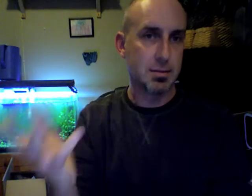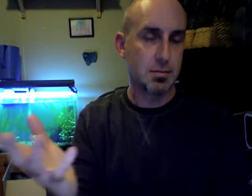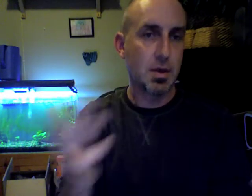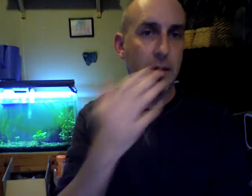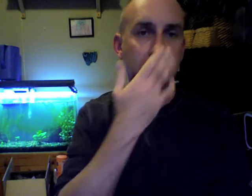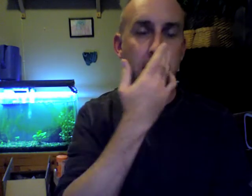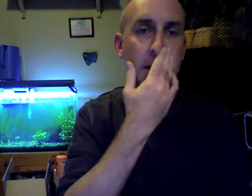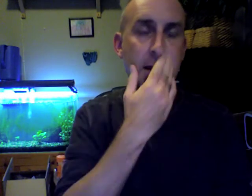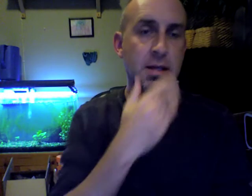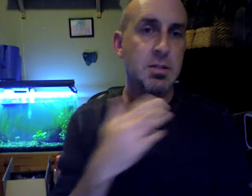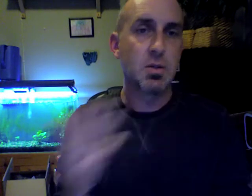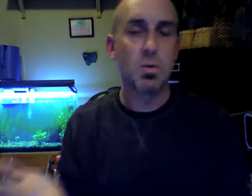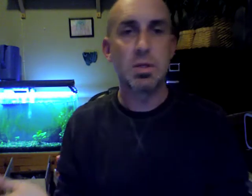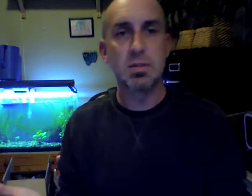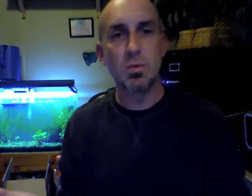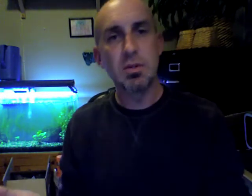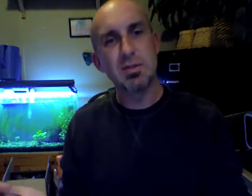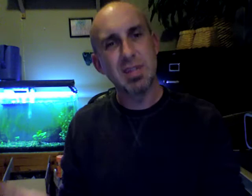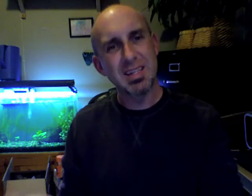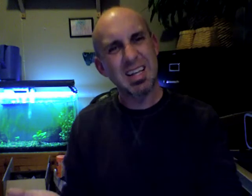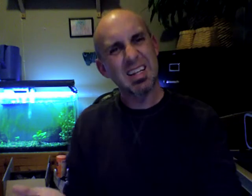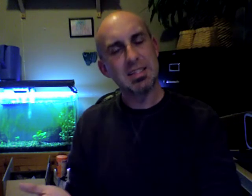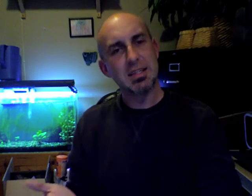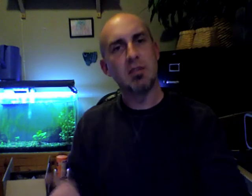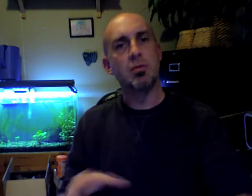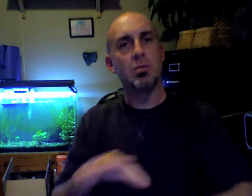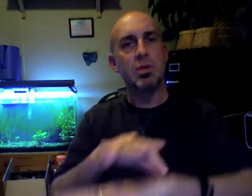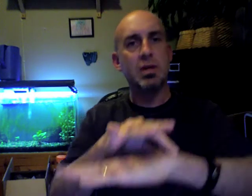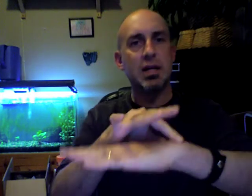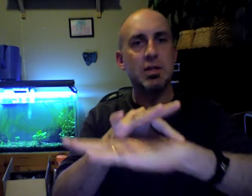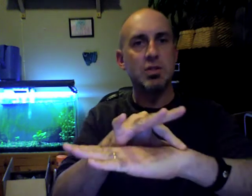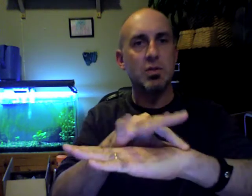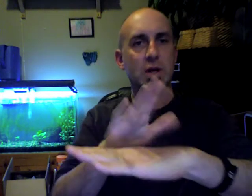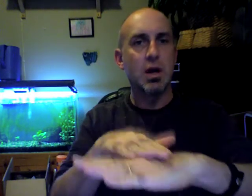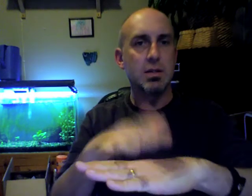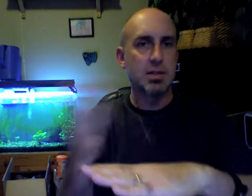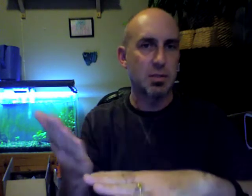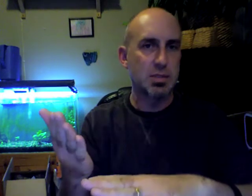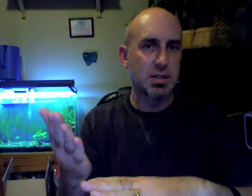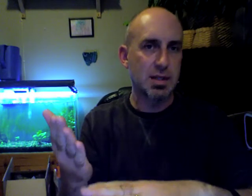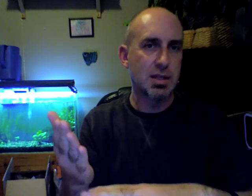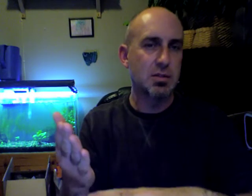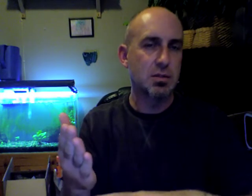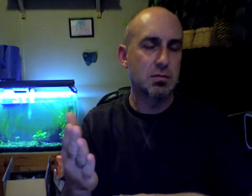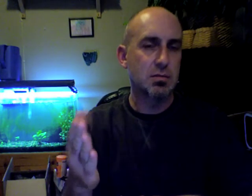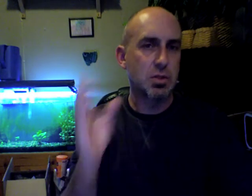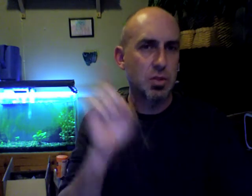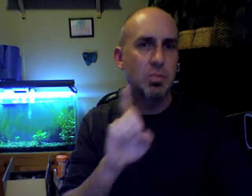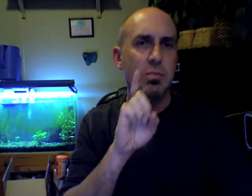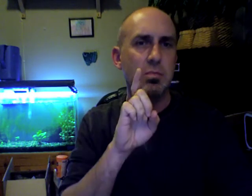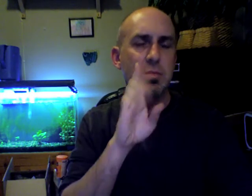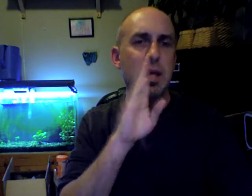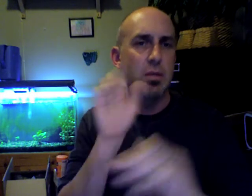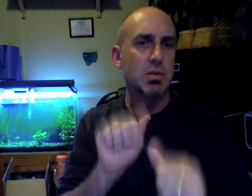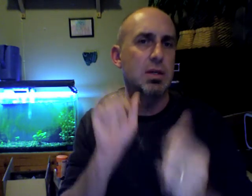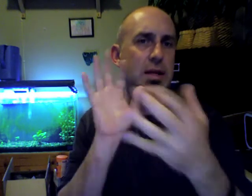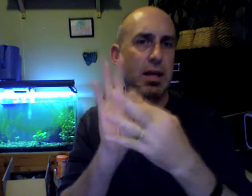Okay. So it's a word that there's not exactly a sign for, but you can kind of show the concepts, and the kids should be able to connect the